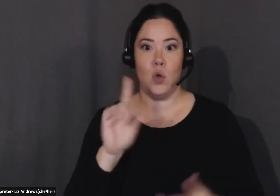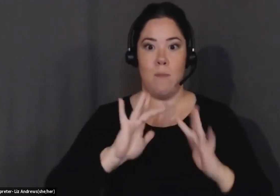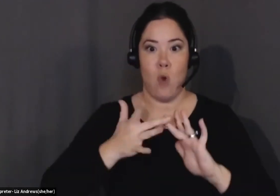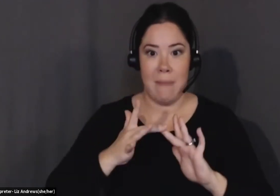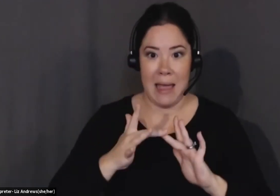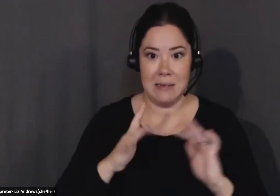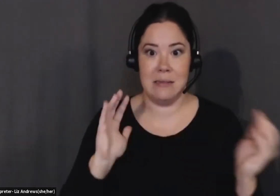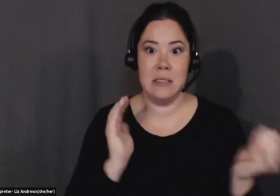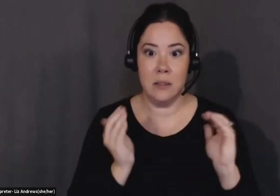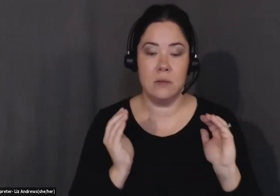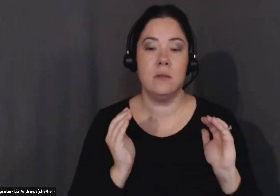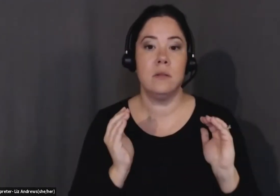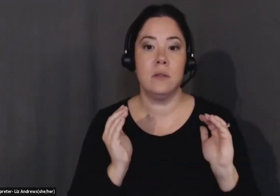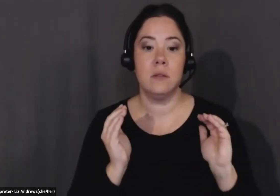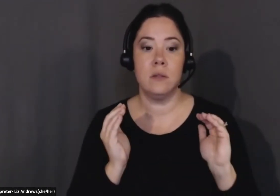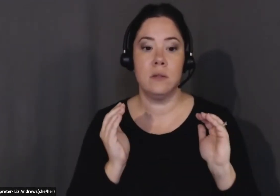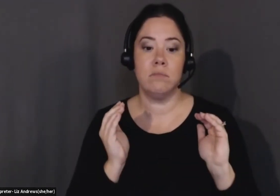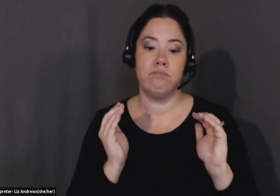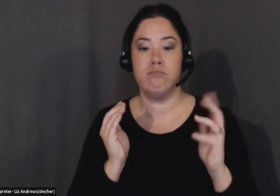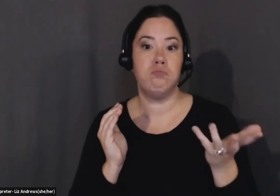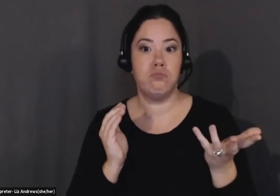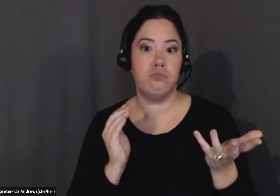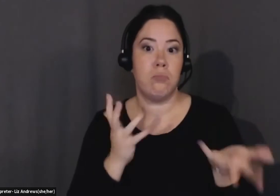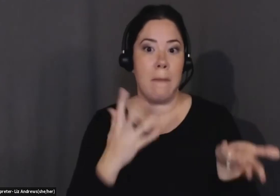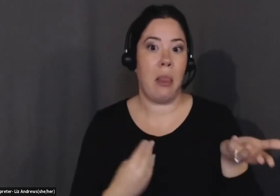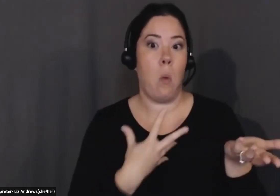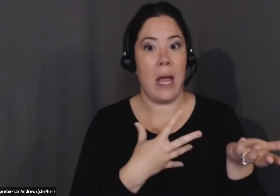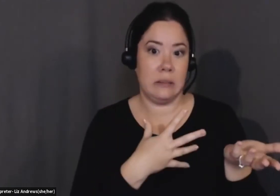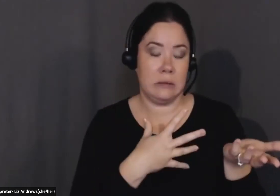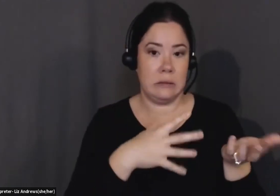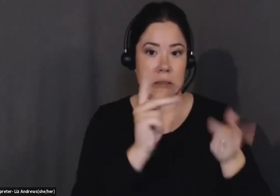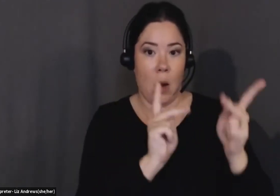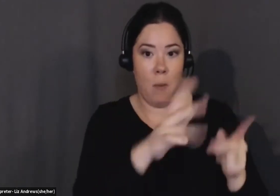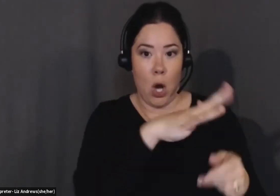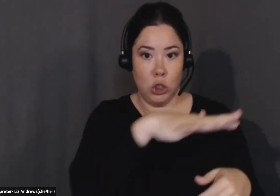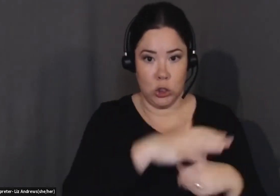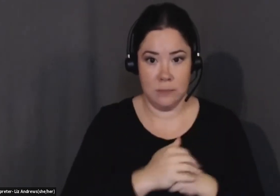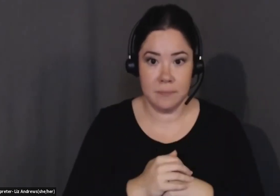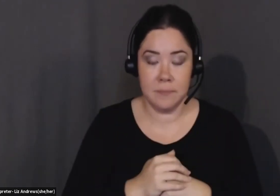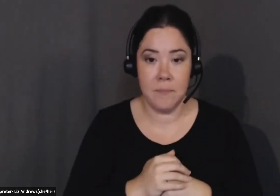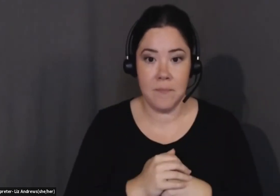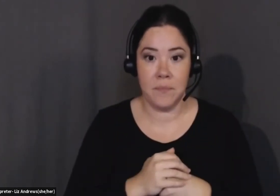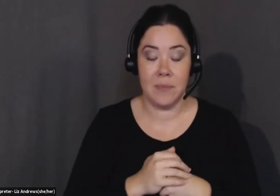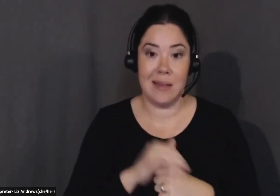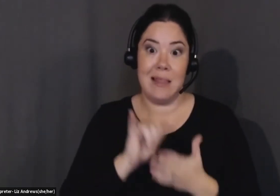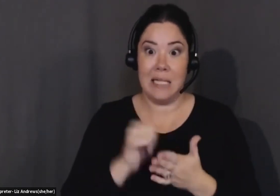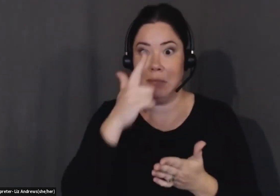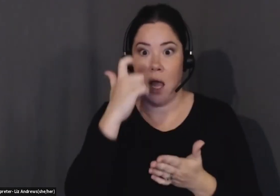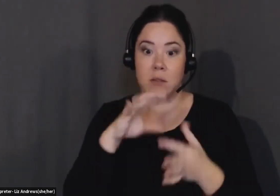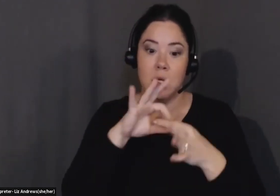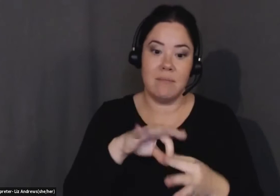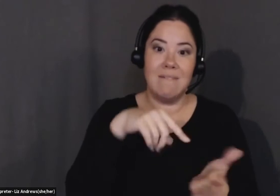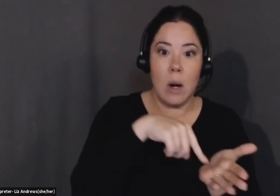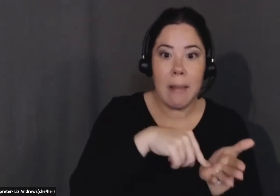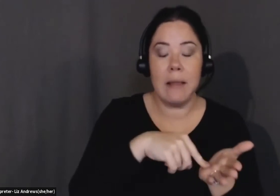than, let's say, the white counterparts. That's due to affordability, accessibility,